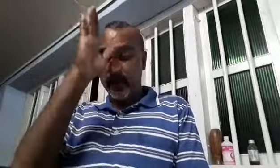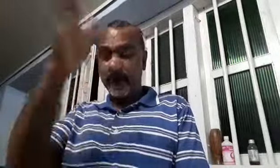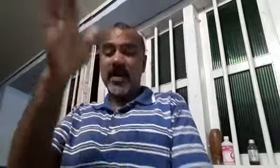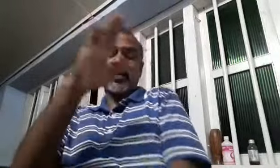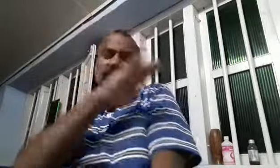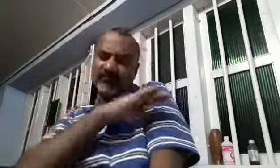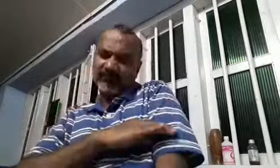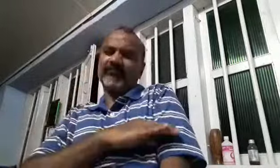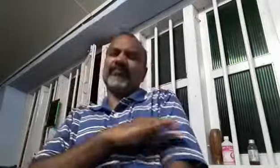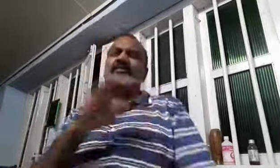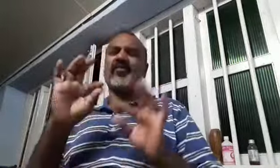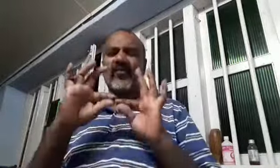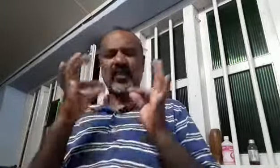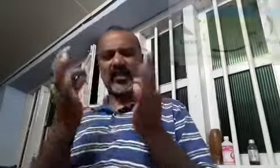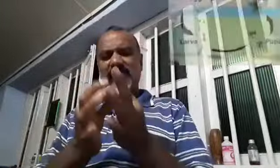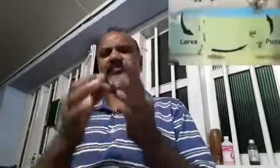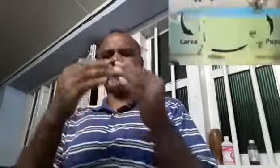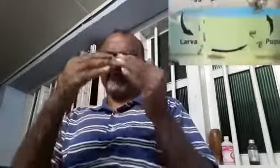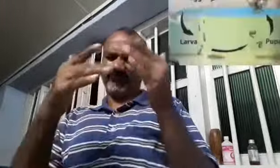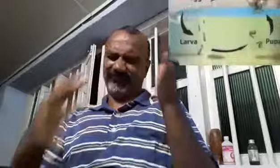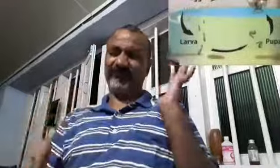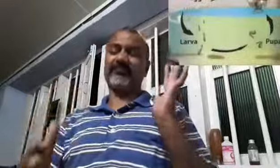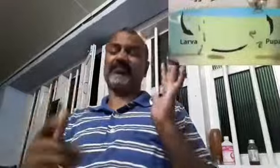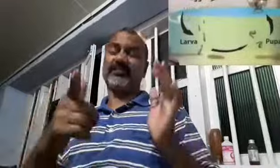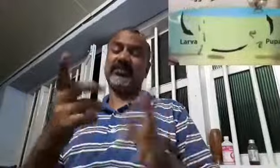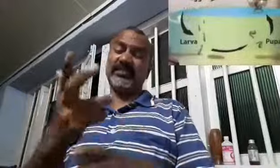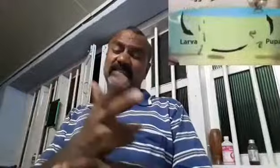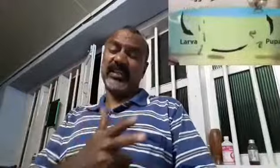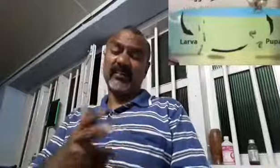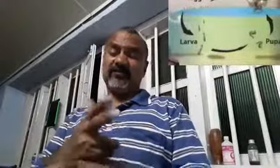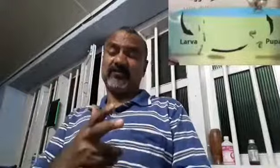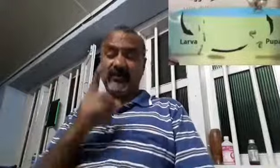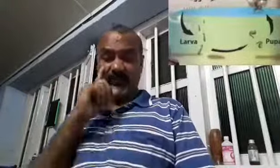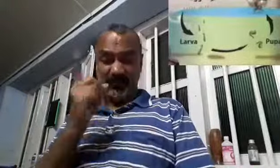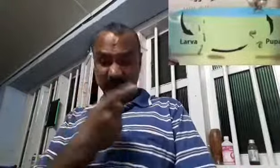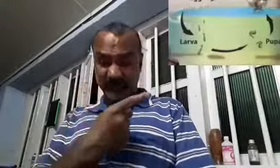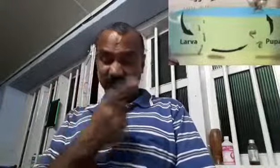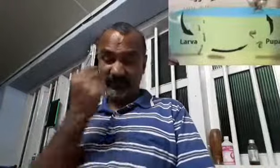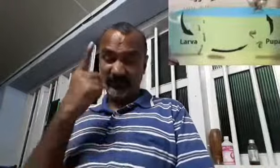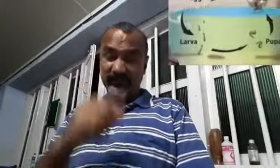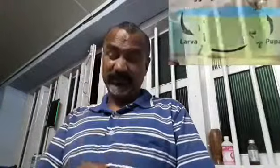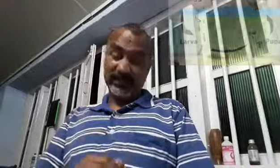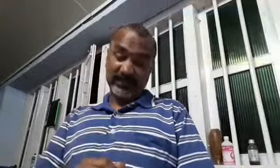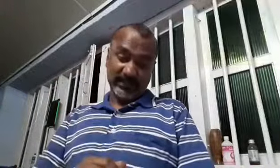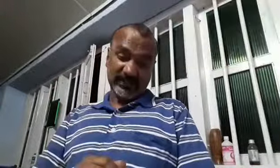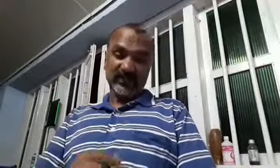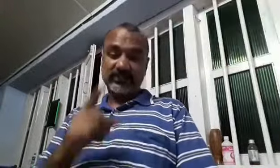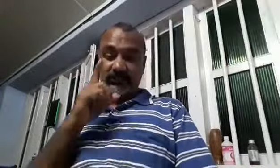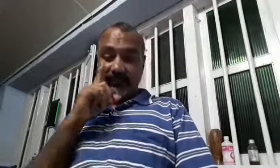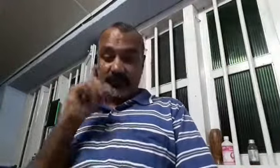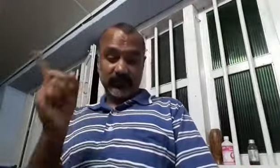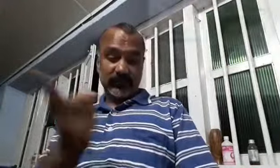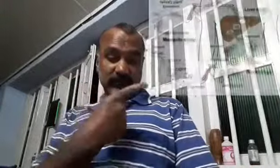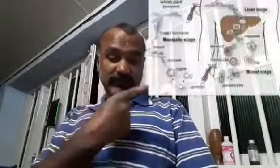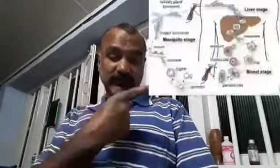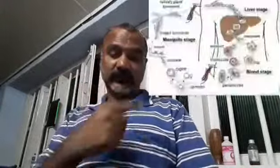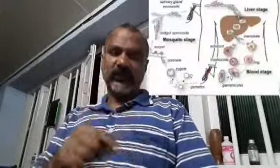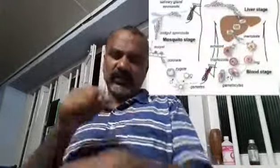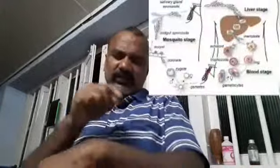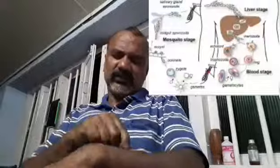I missed him a lot so I cried. I got so hurt, but crying that she was walking away from the car. Trying to be flowers.